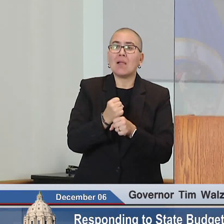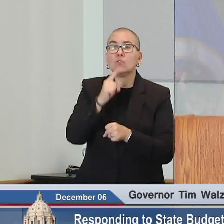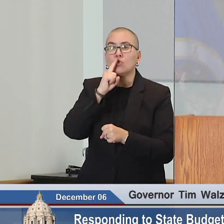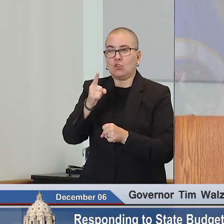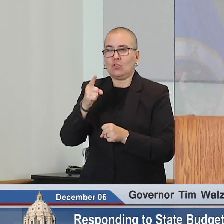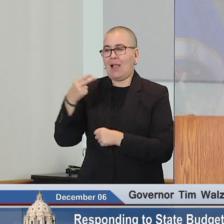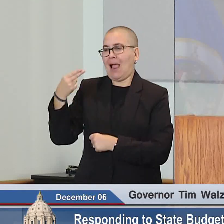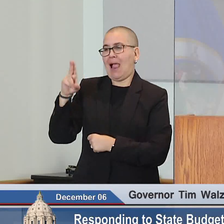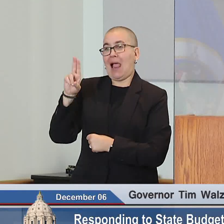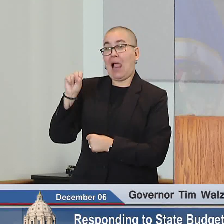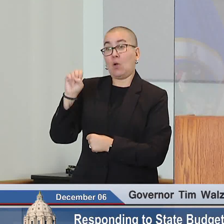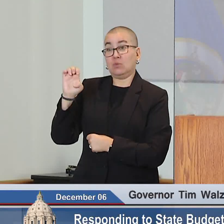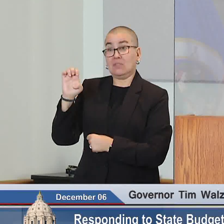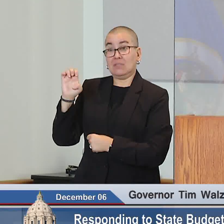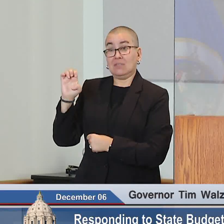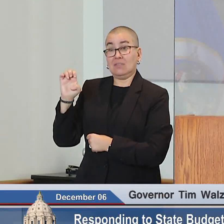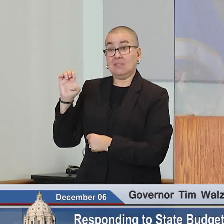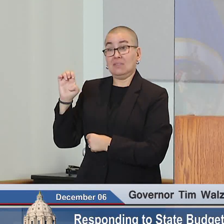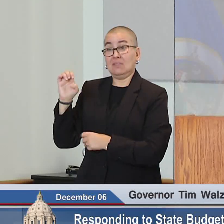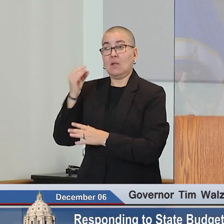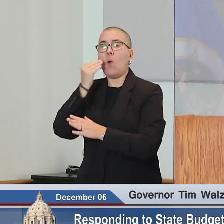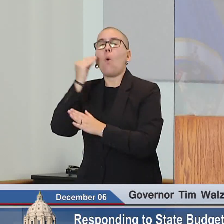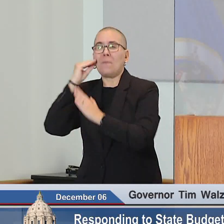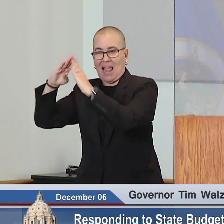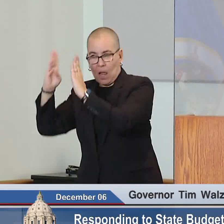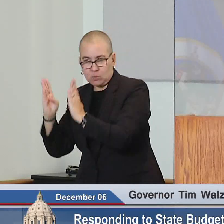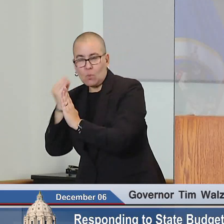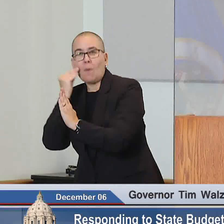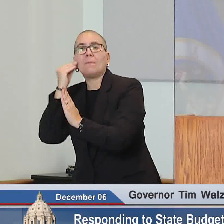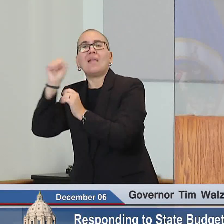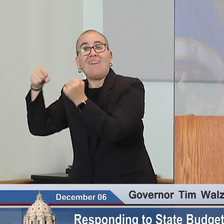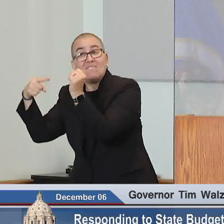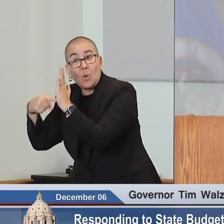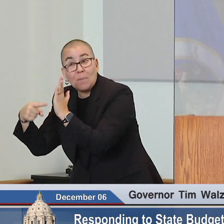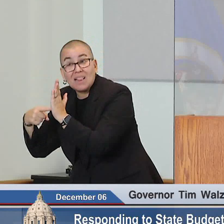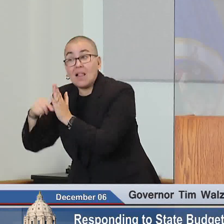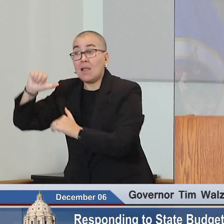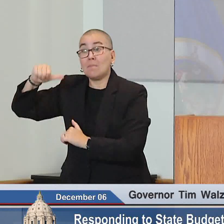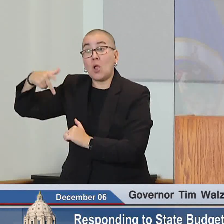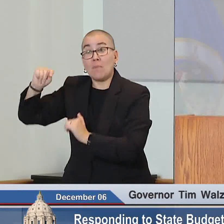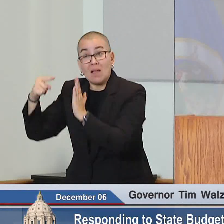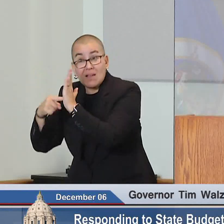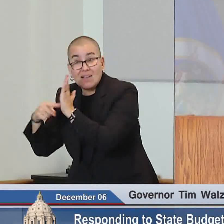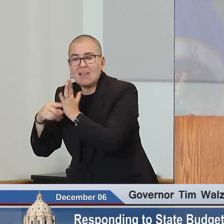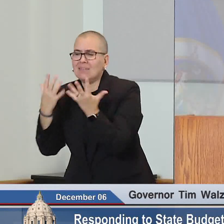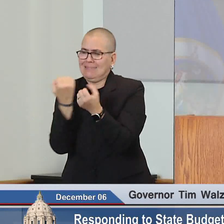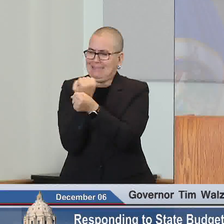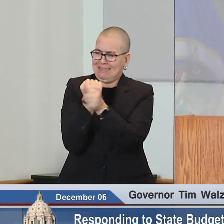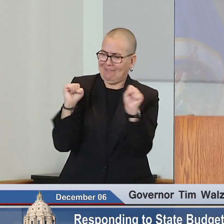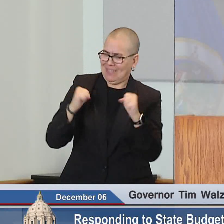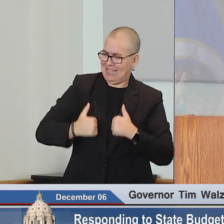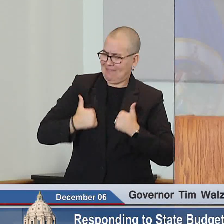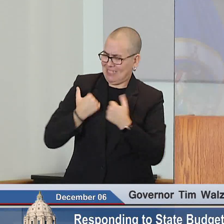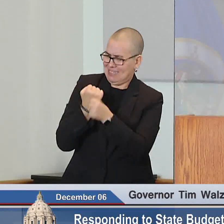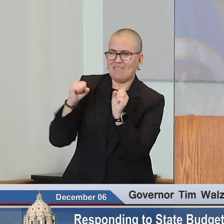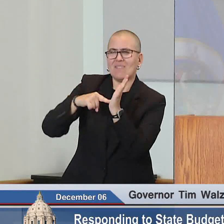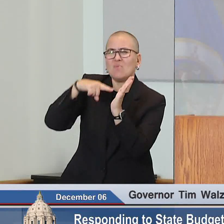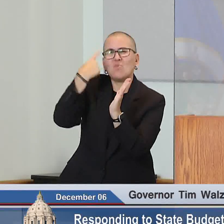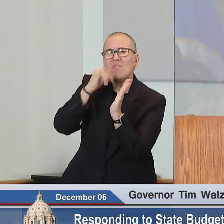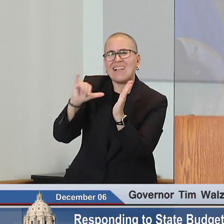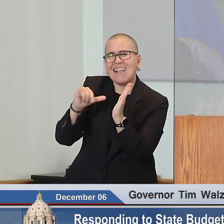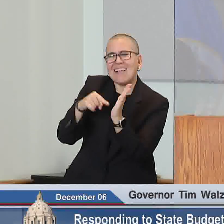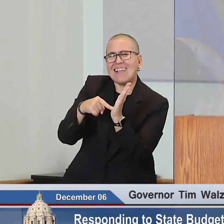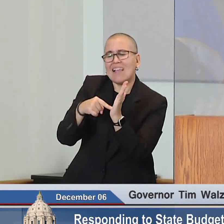conversation, as we've said, around public safety and understand what that looks like in the long run. I think things like paid family leave and access to